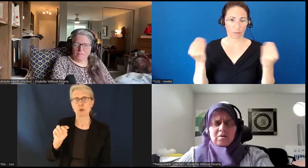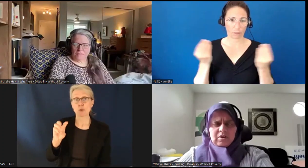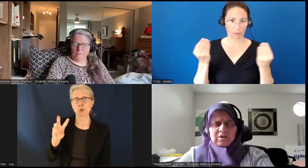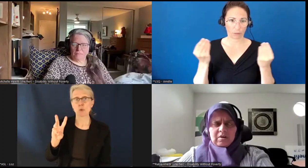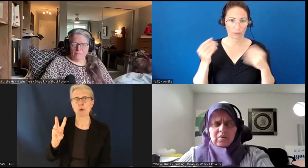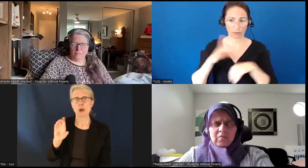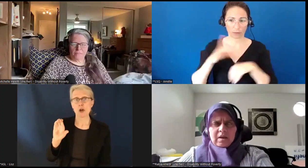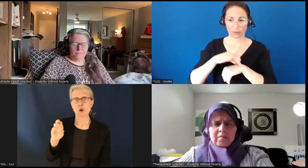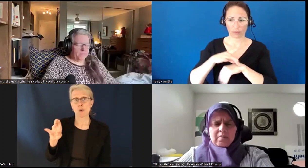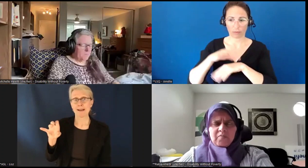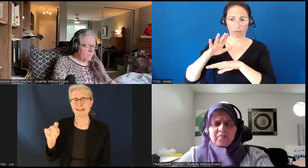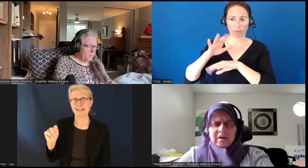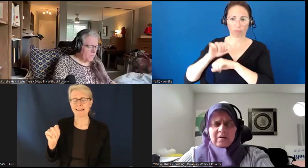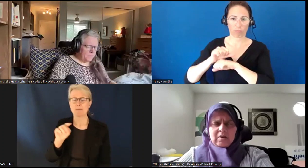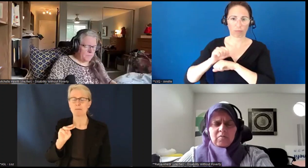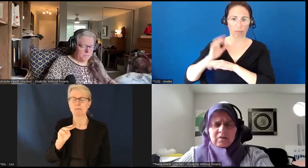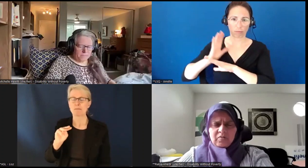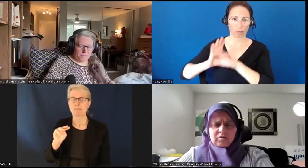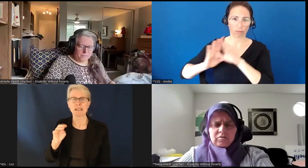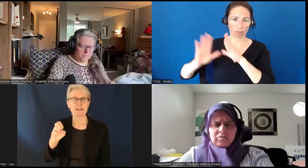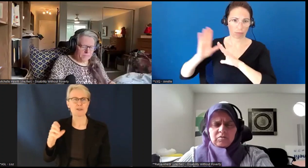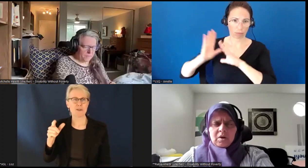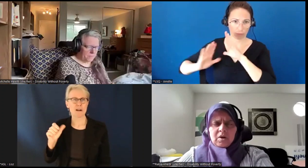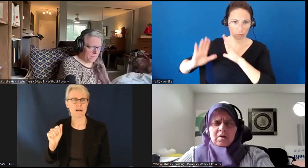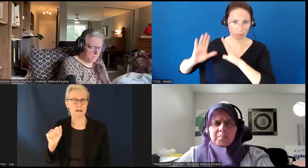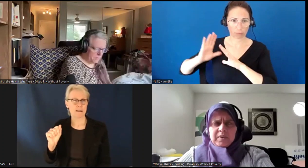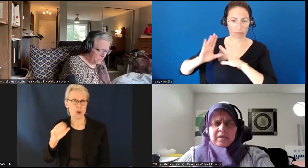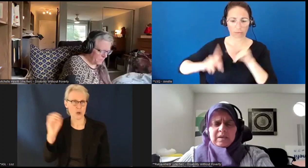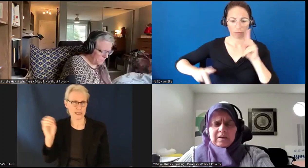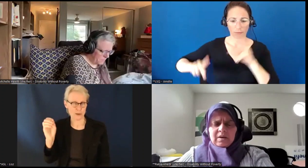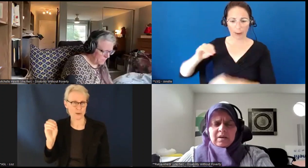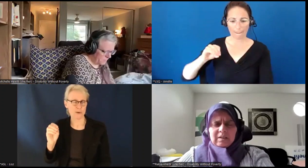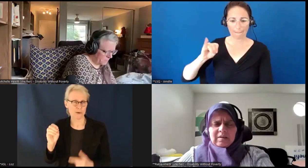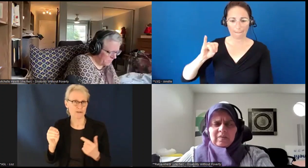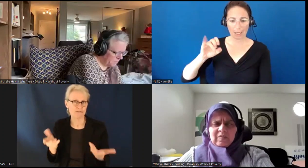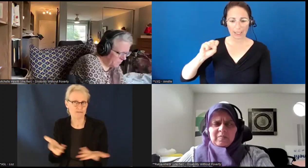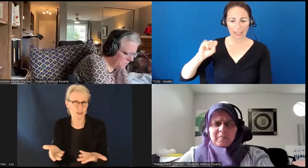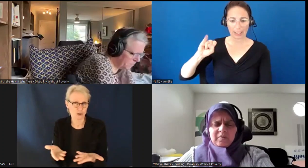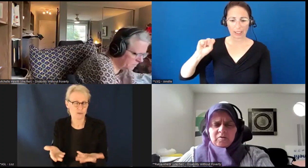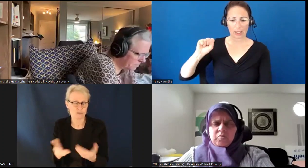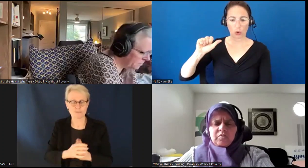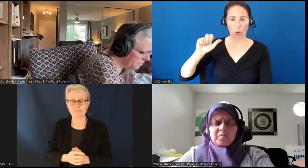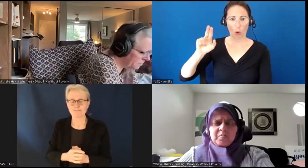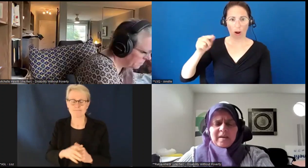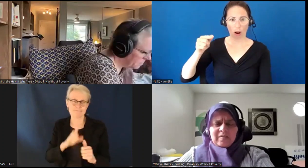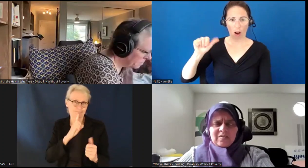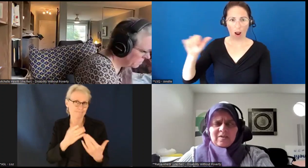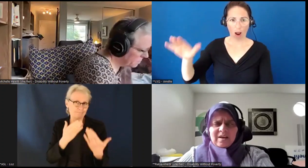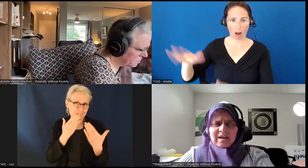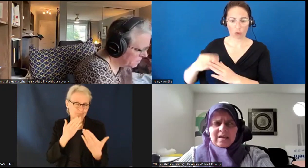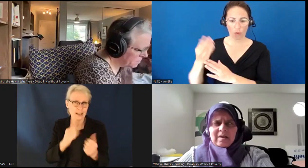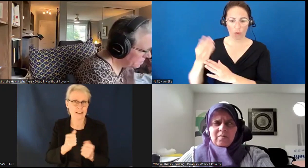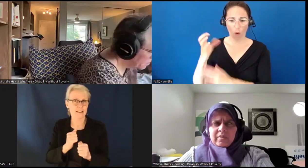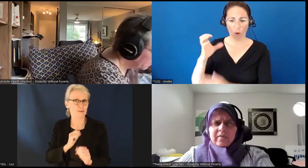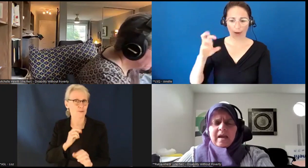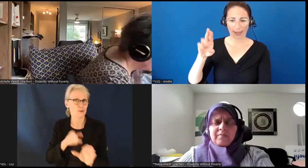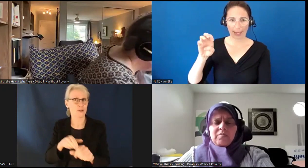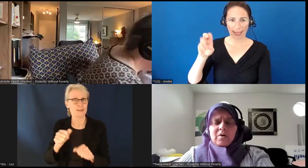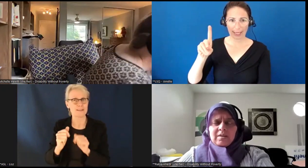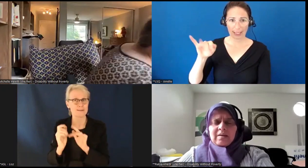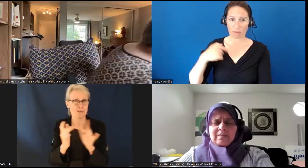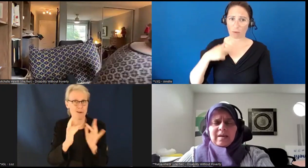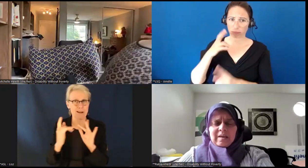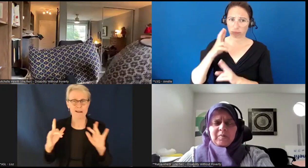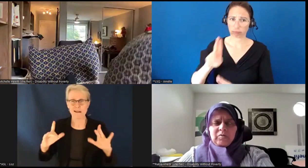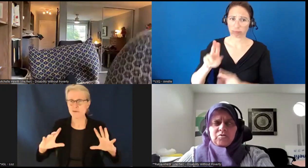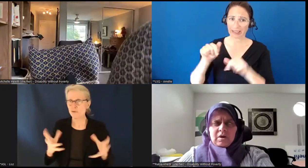Mississauga, Ontario. And I'm very grateful to be here in this virtual space today with everyone